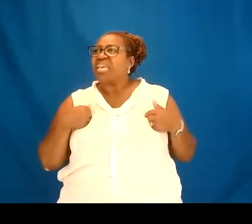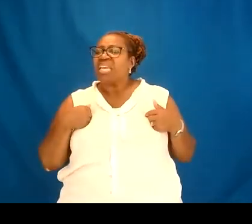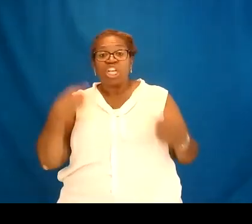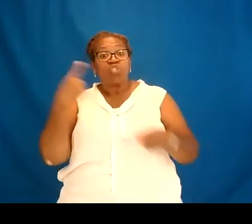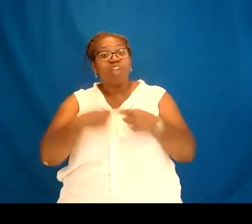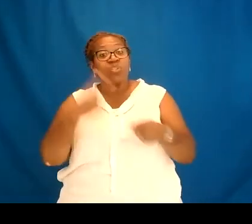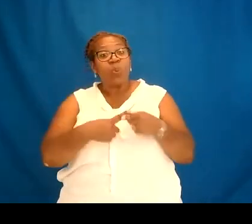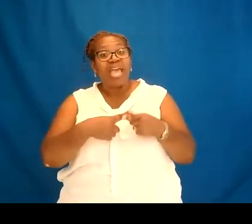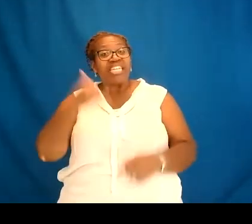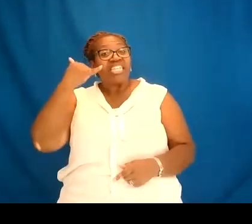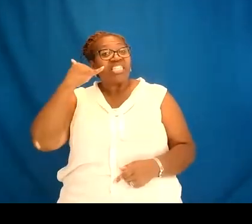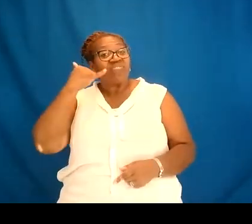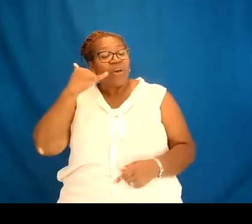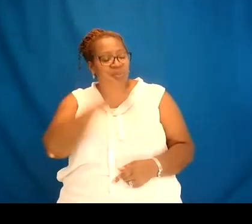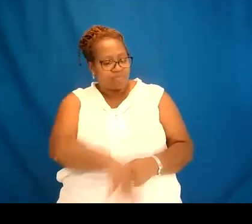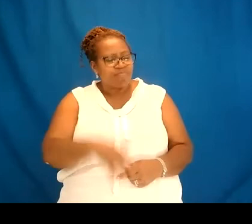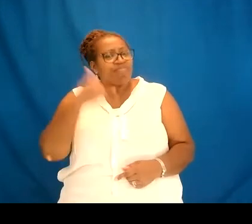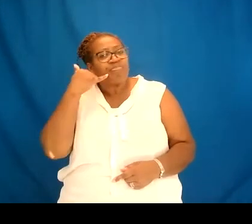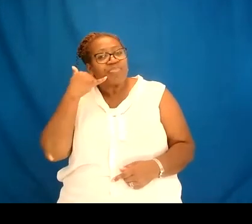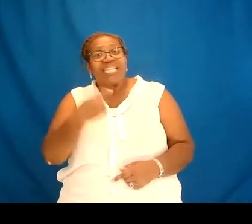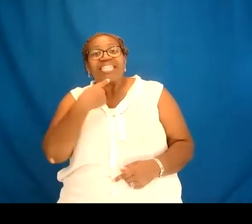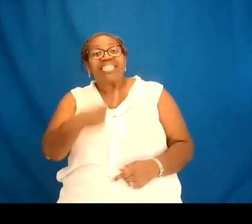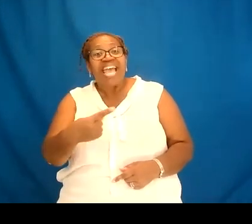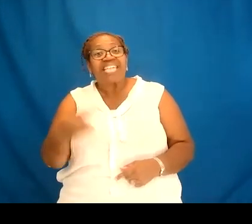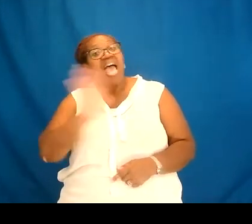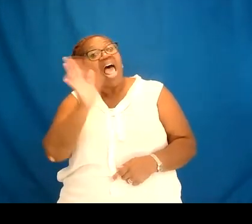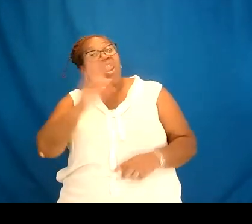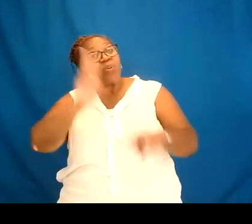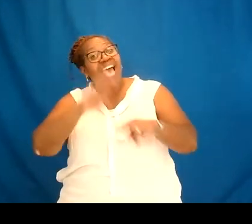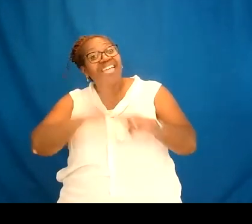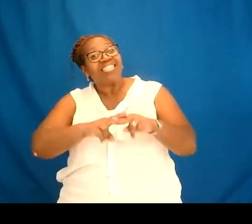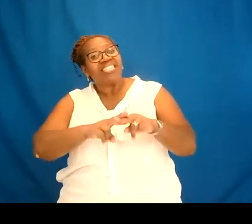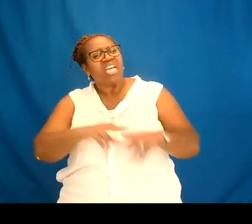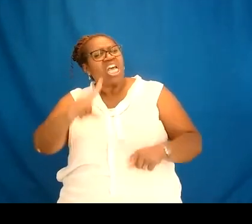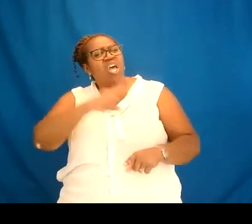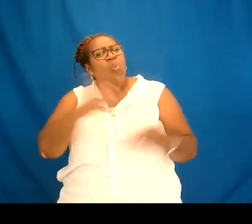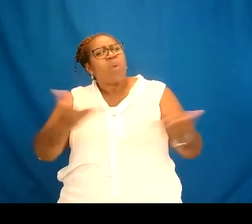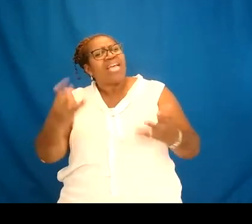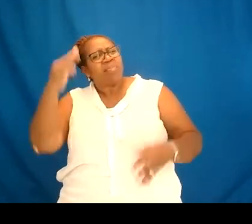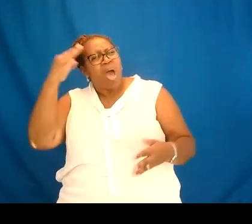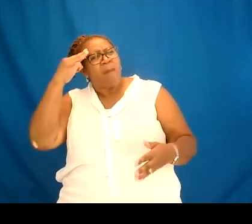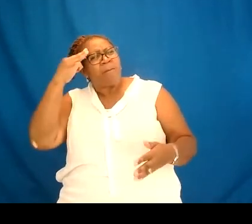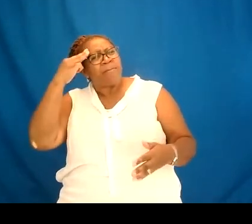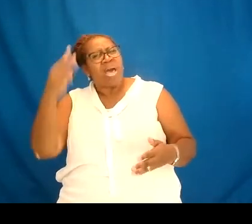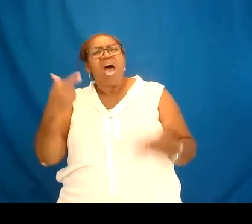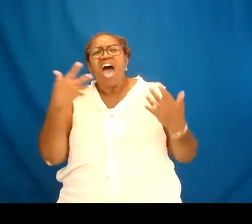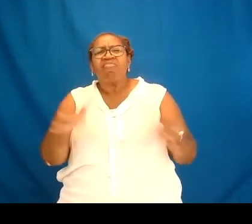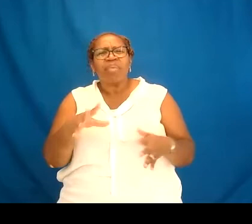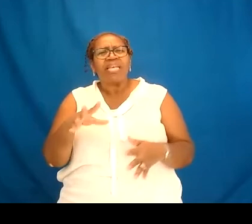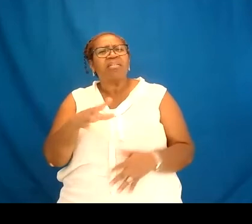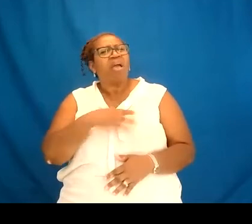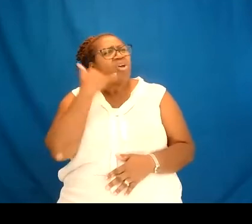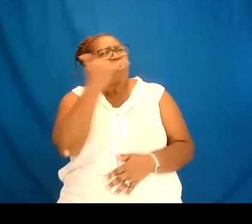phone, and he goes, "Hi, Dad. Where's Mom? I've been calling her."